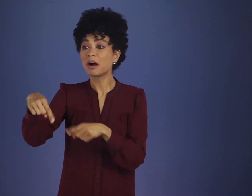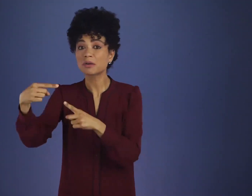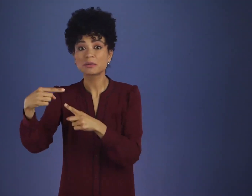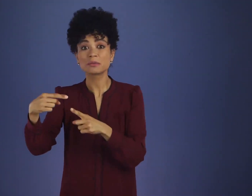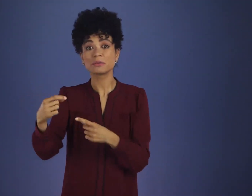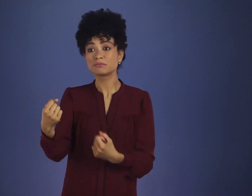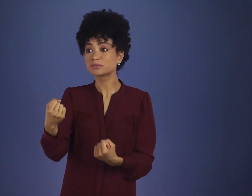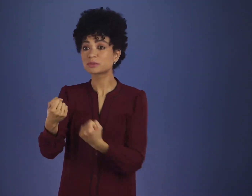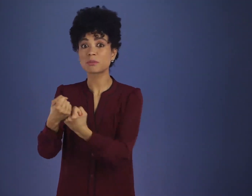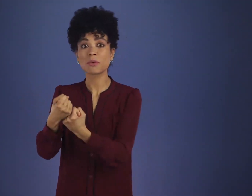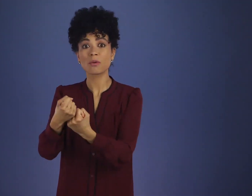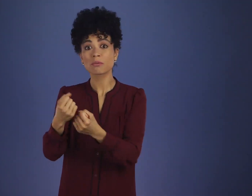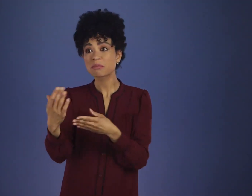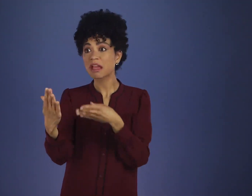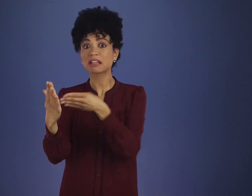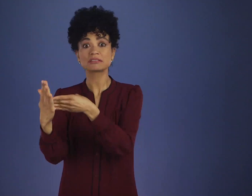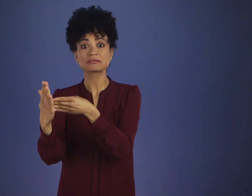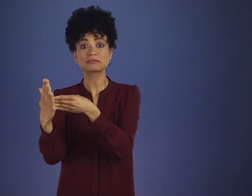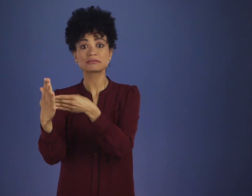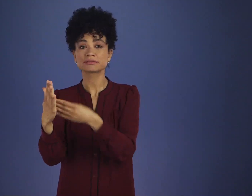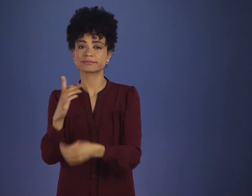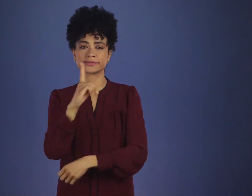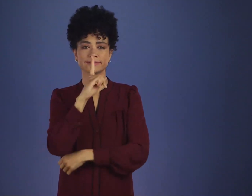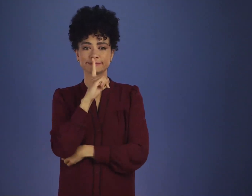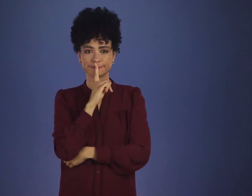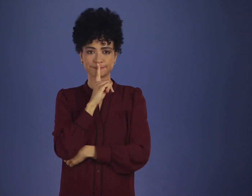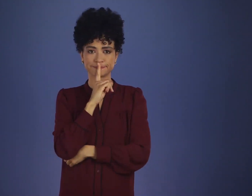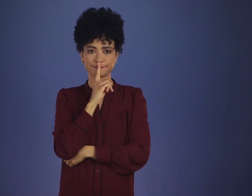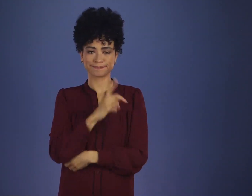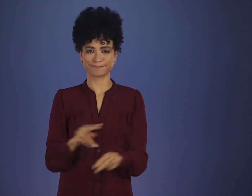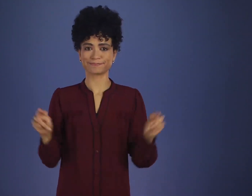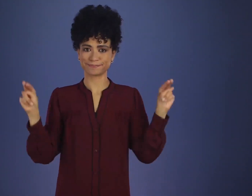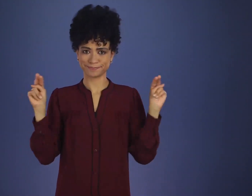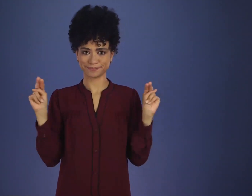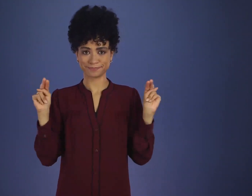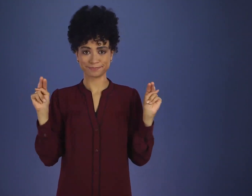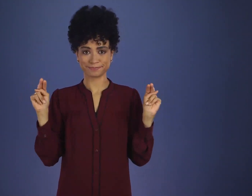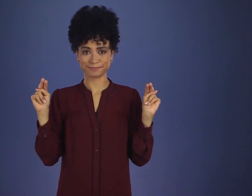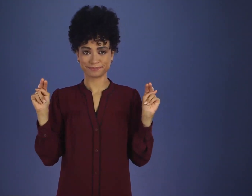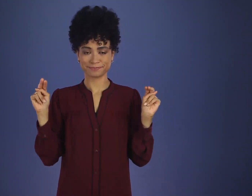Hence, the AA name ought never be drawn into public controversy.